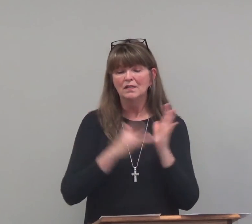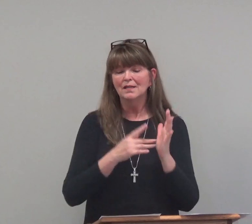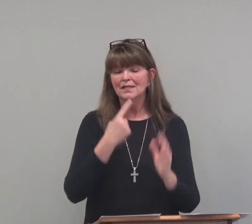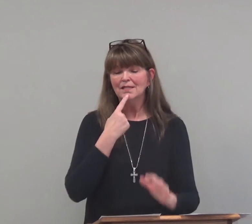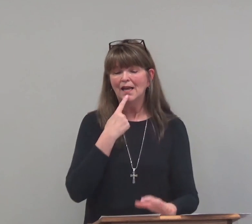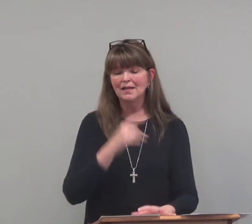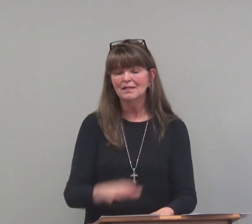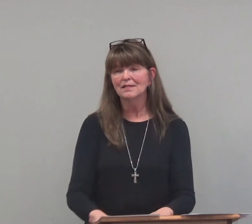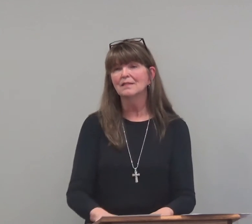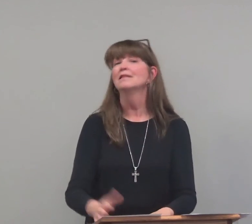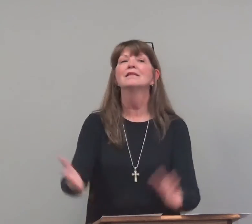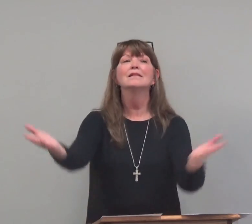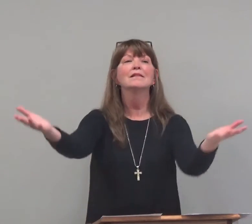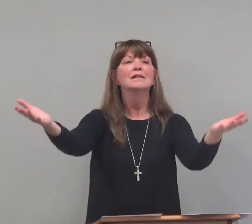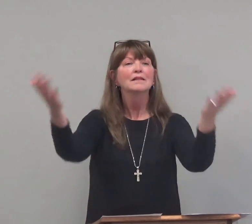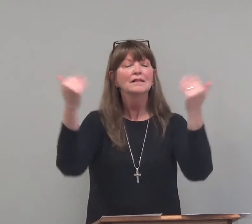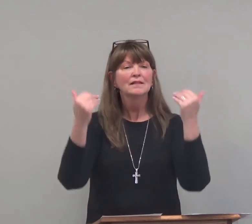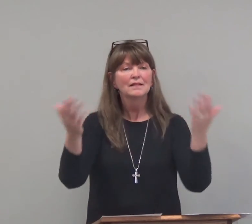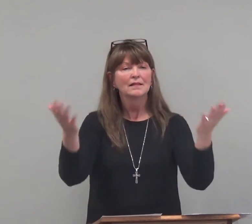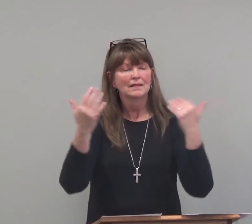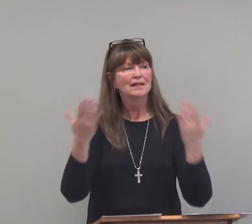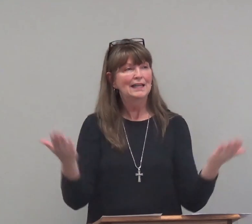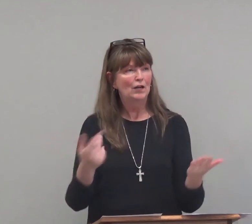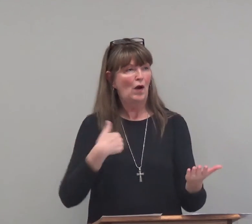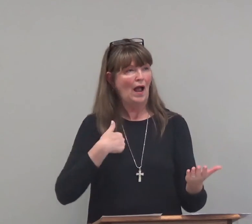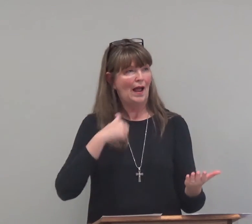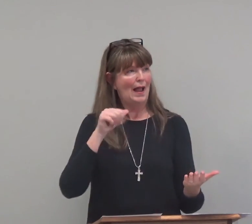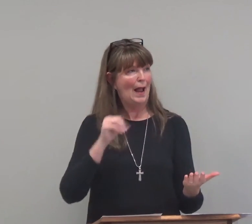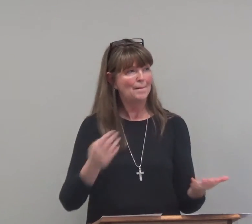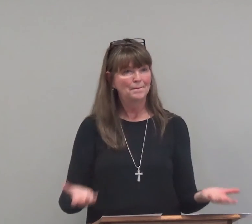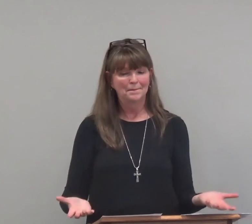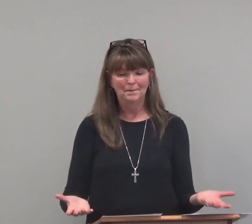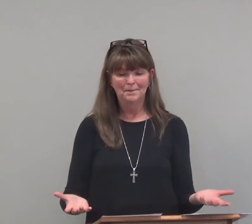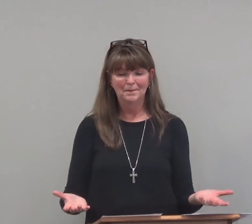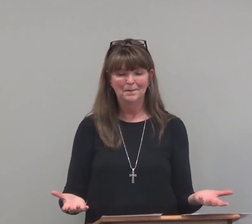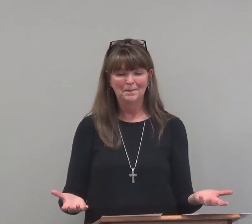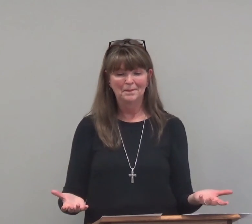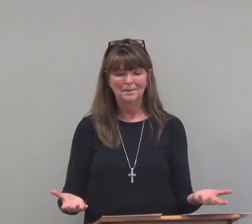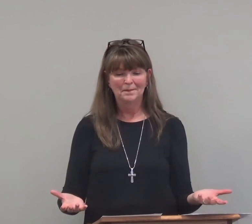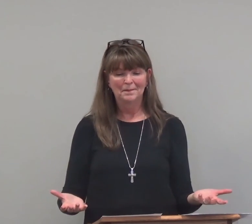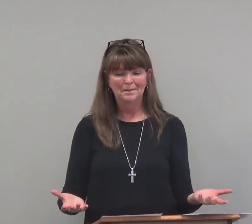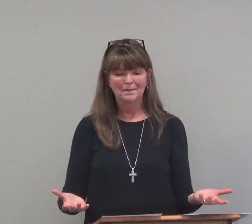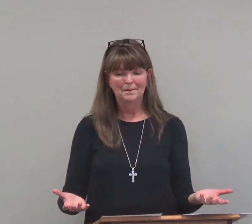our brokenness, Jesus says, come, here I am.